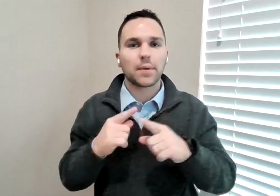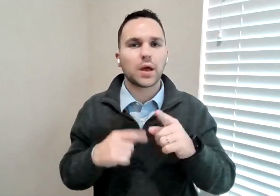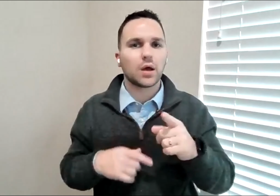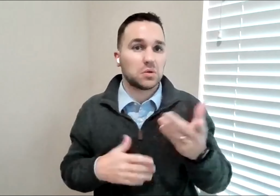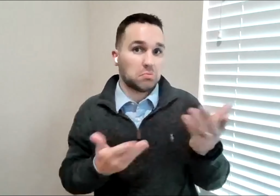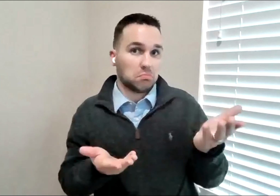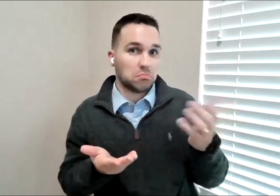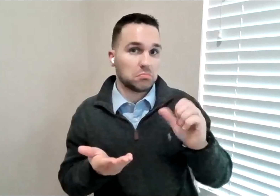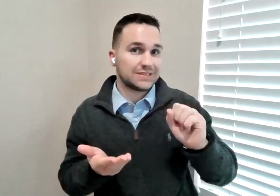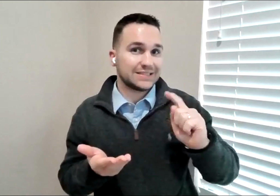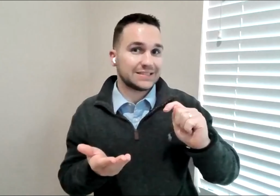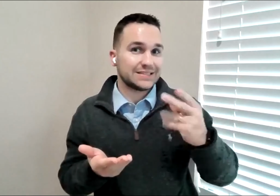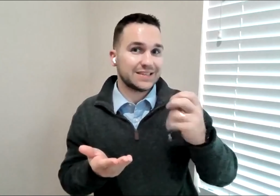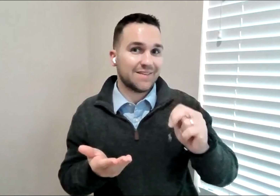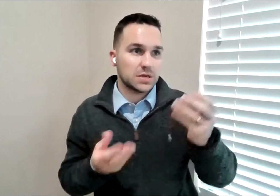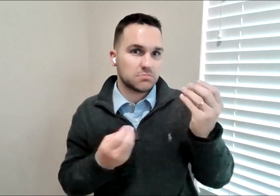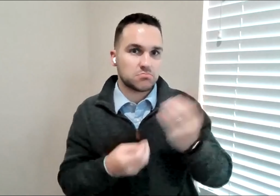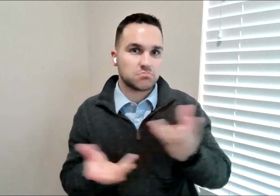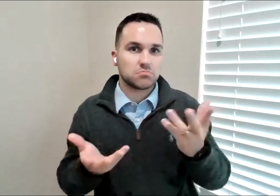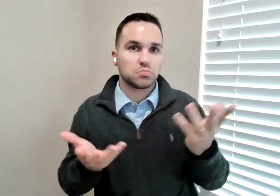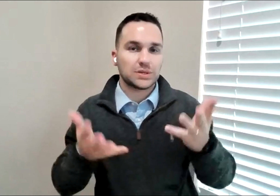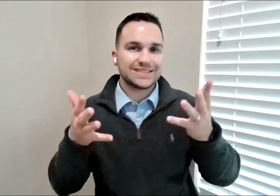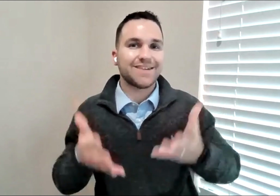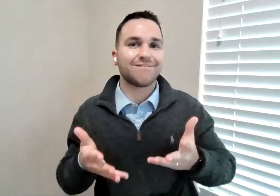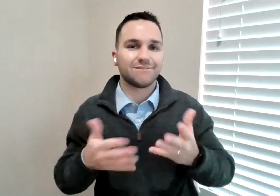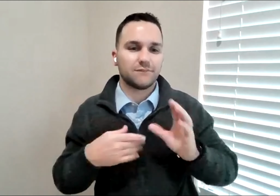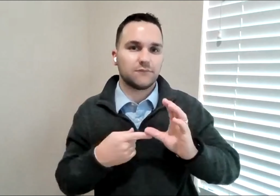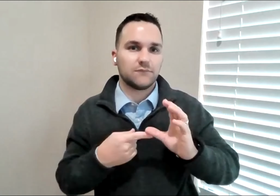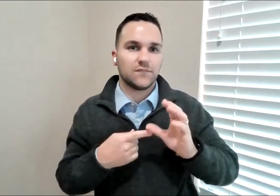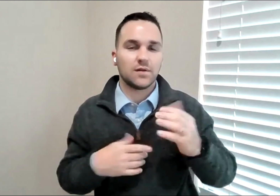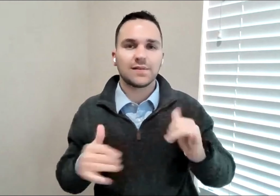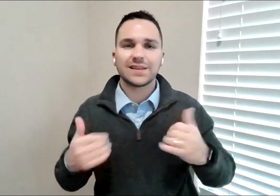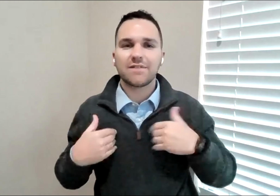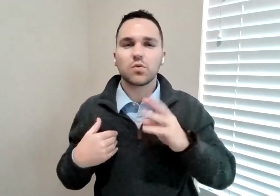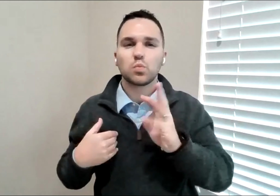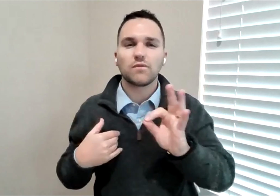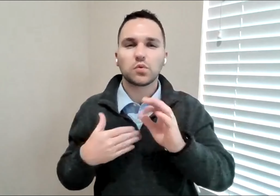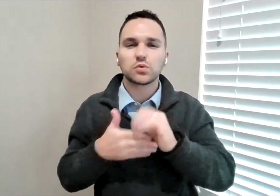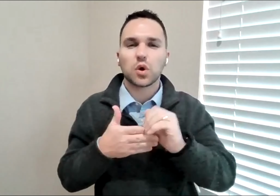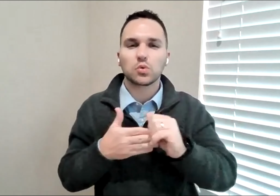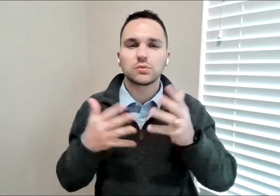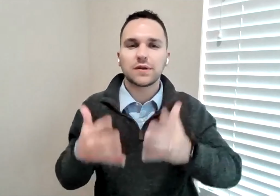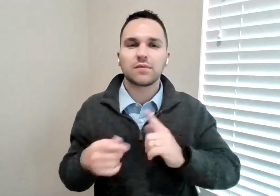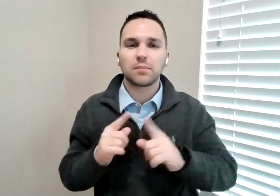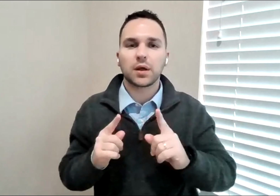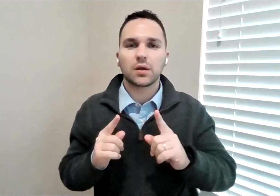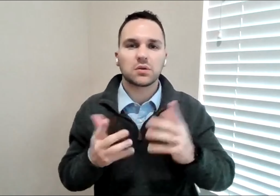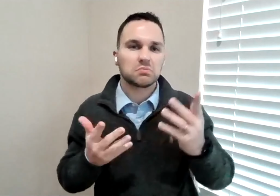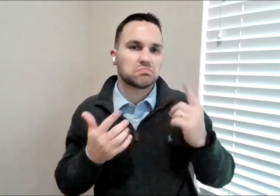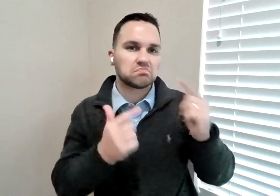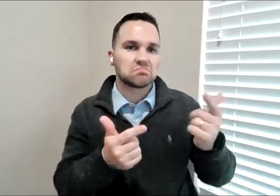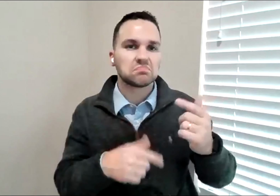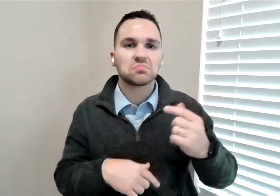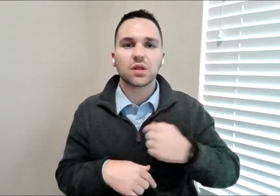on what's left. I think we still have workforce dollars left, but let's share a bit about that. And while you do that, I'm going to